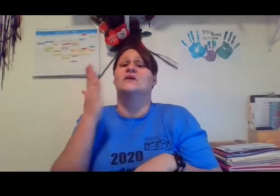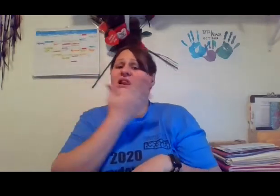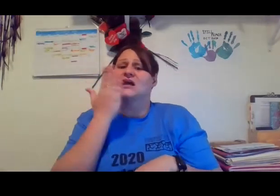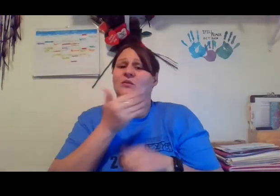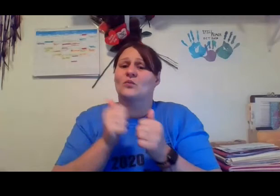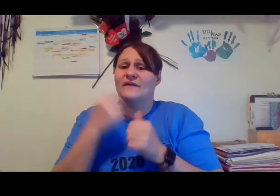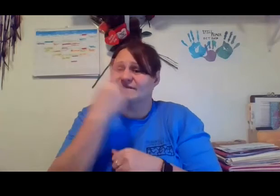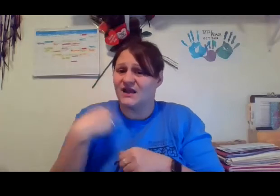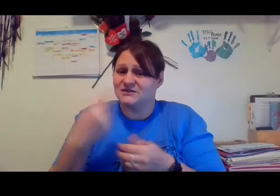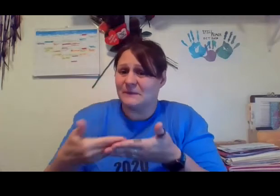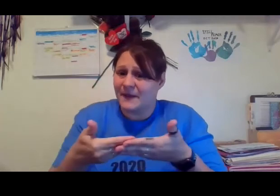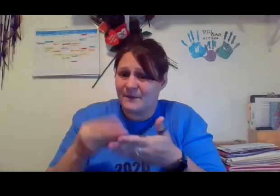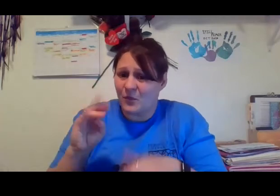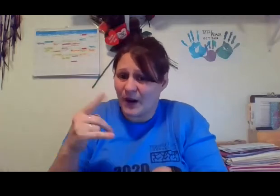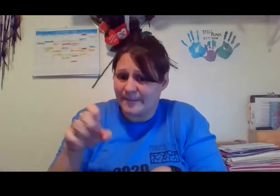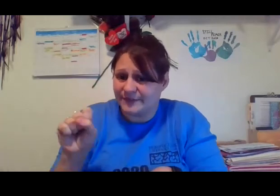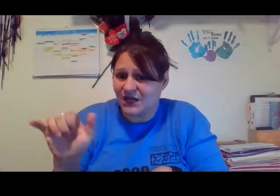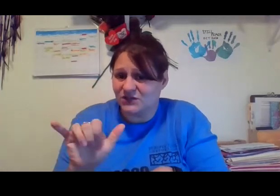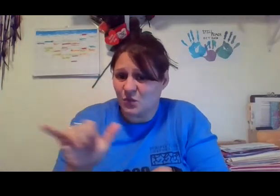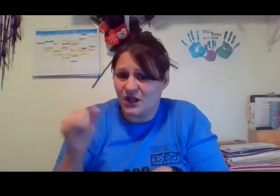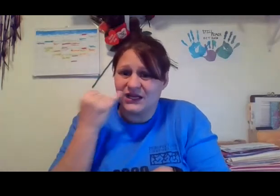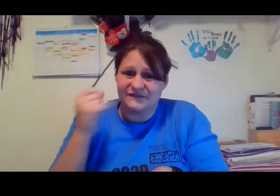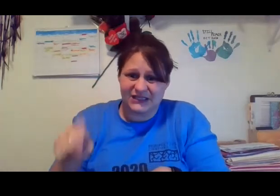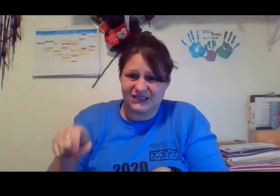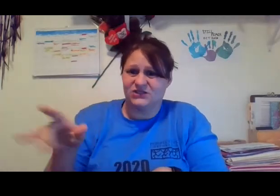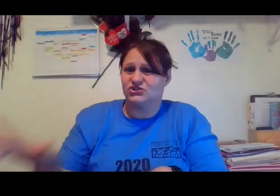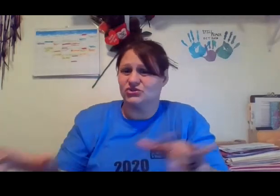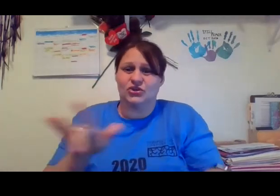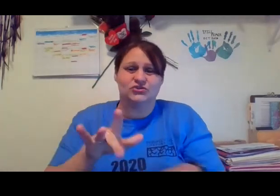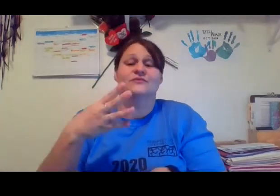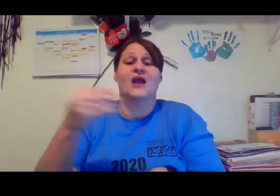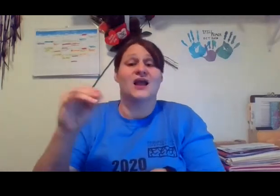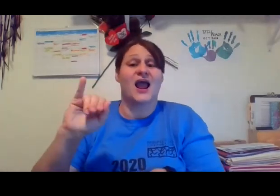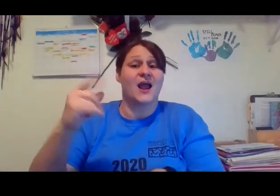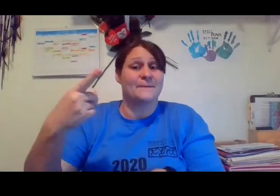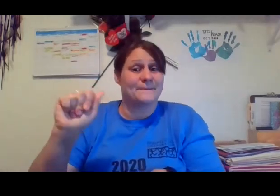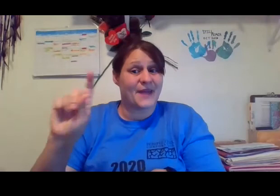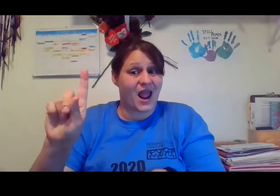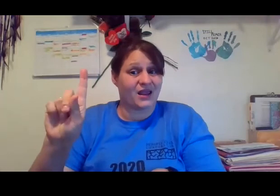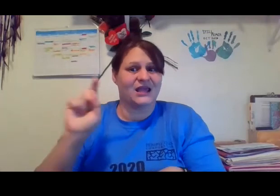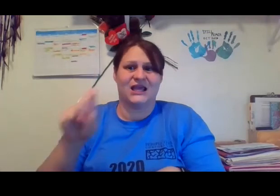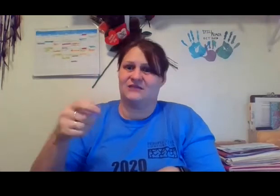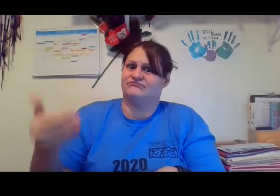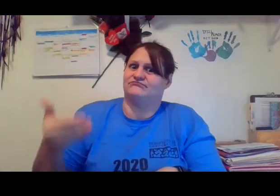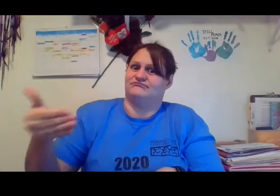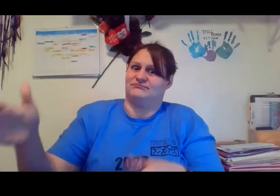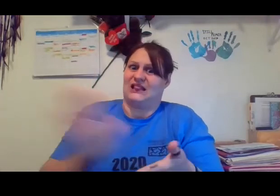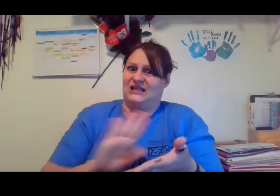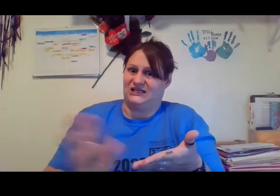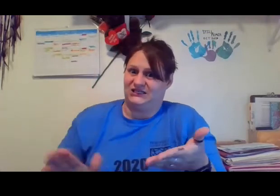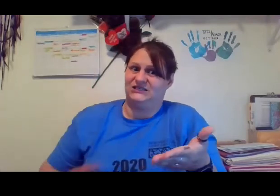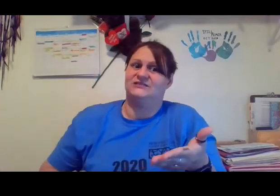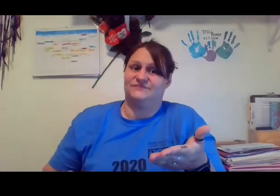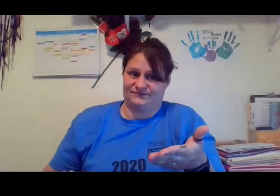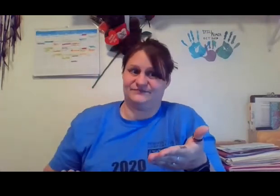your gloves, use, help encourage him to wash his hands. Encourage him to wear